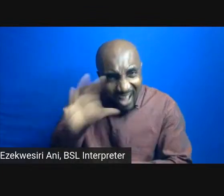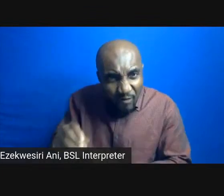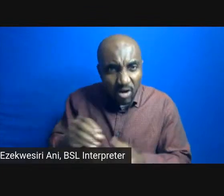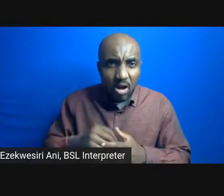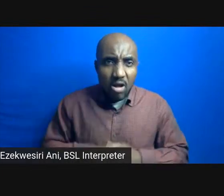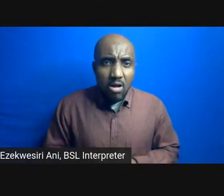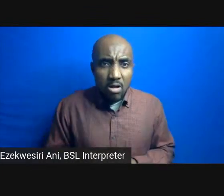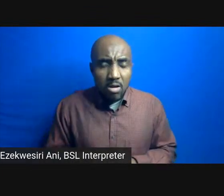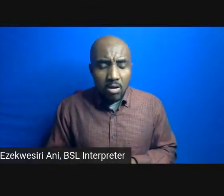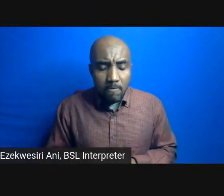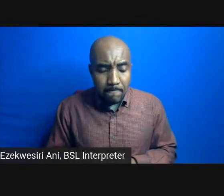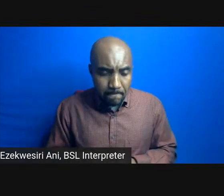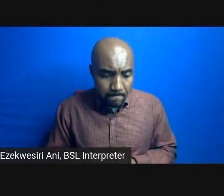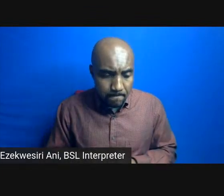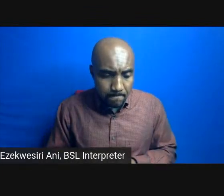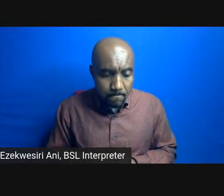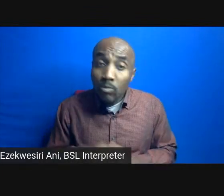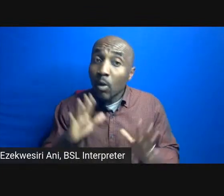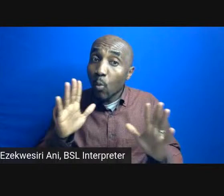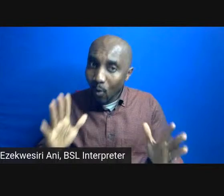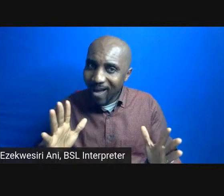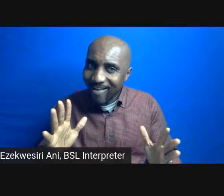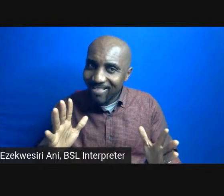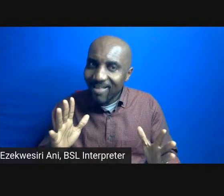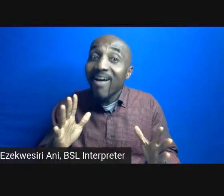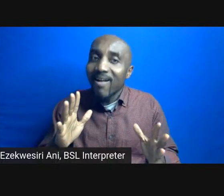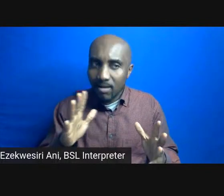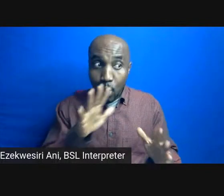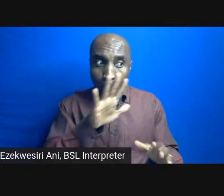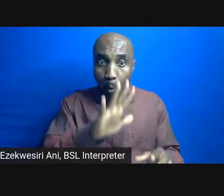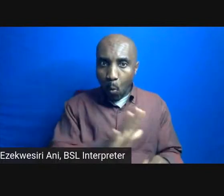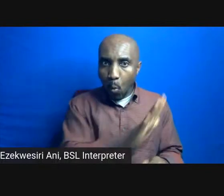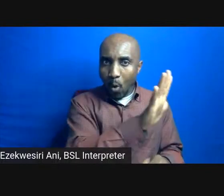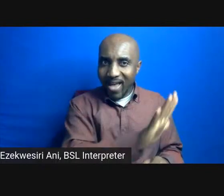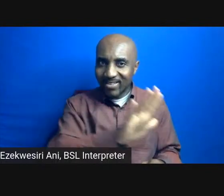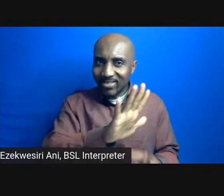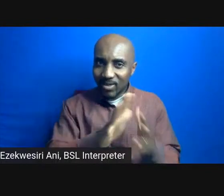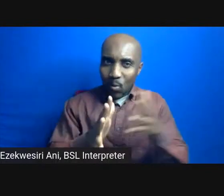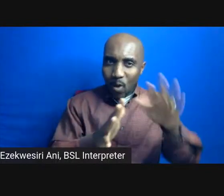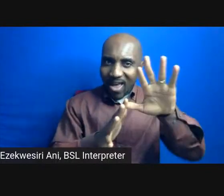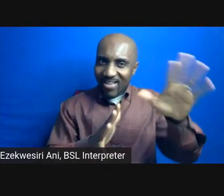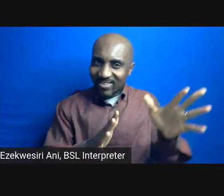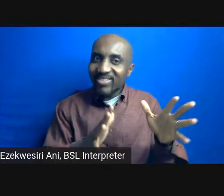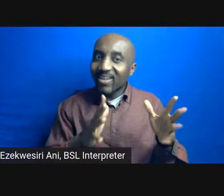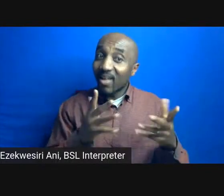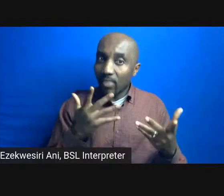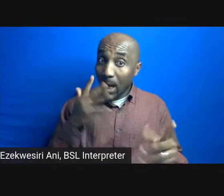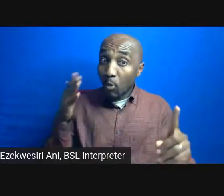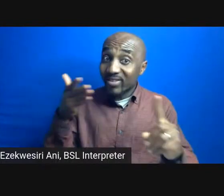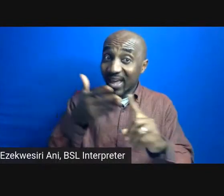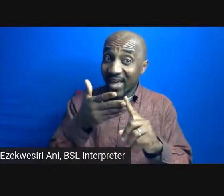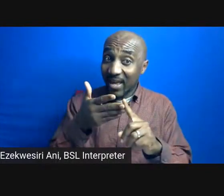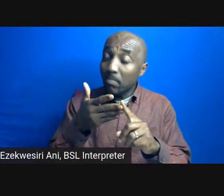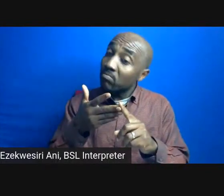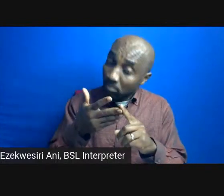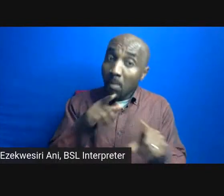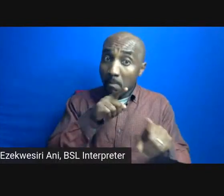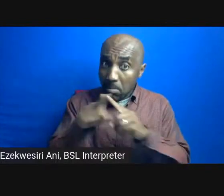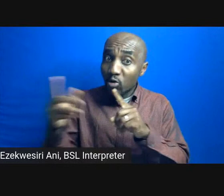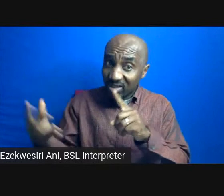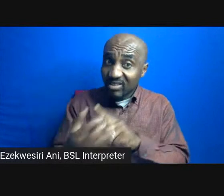Or at least, that is what the colonizing powers attempted to do, and they succeeded to a large